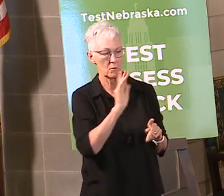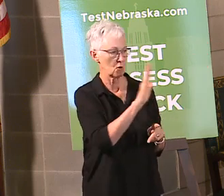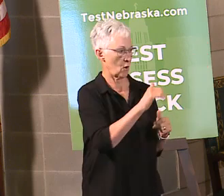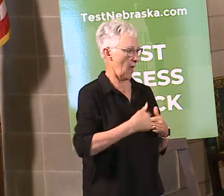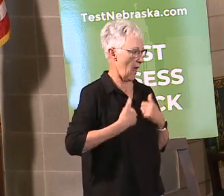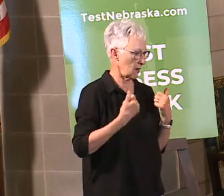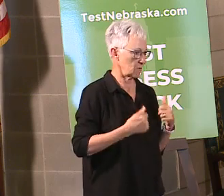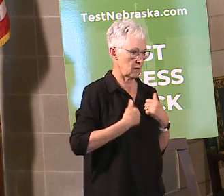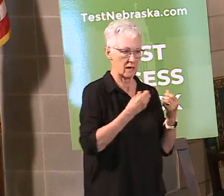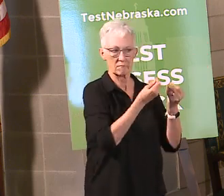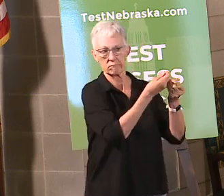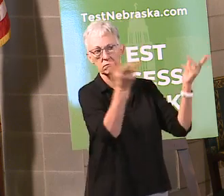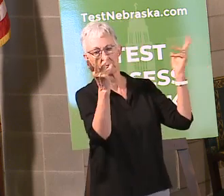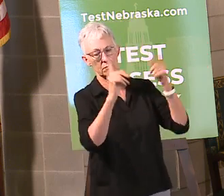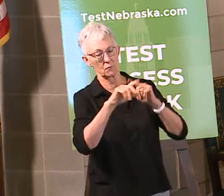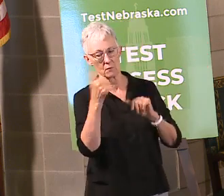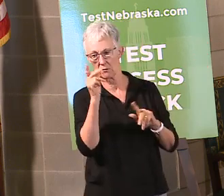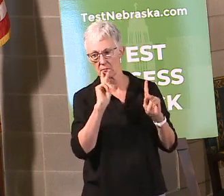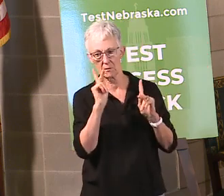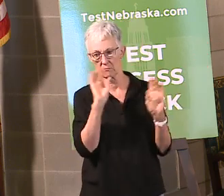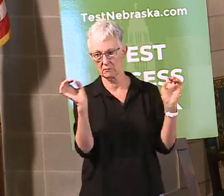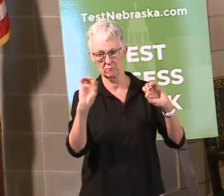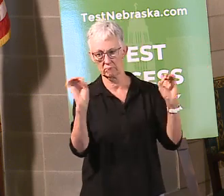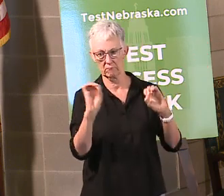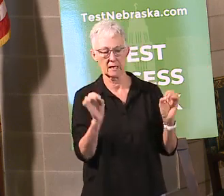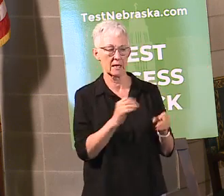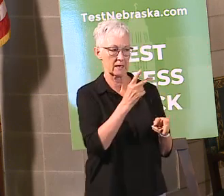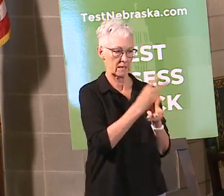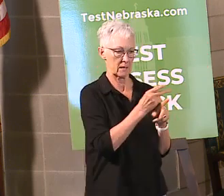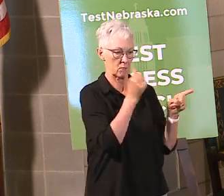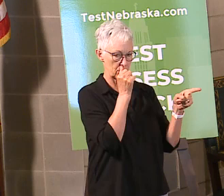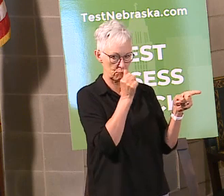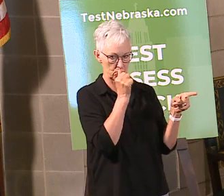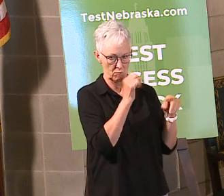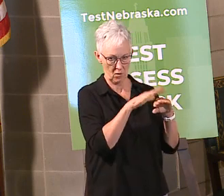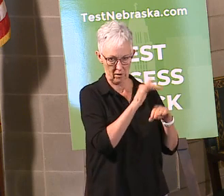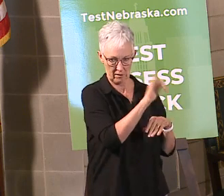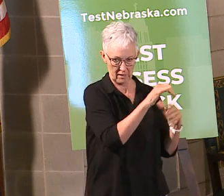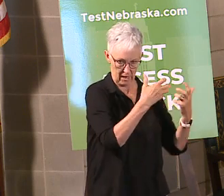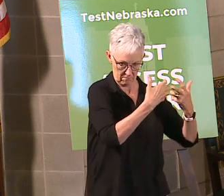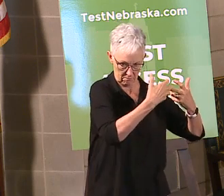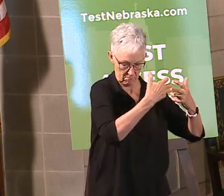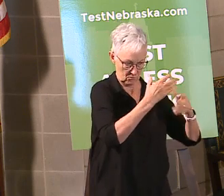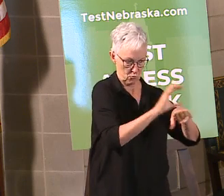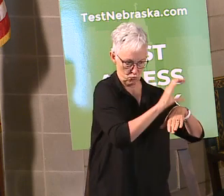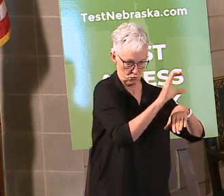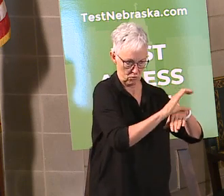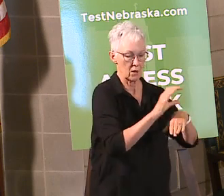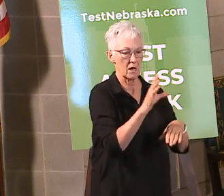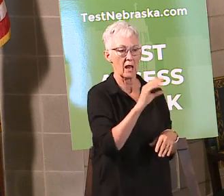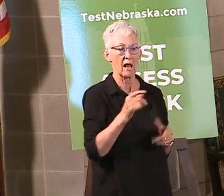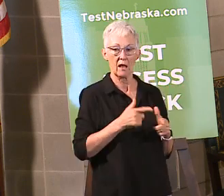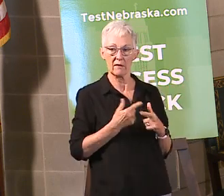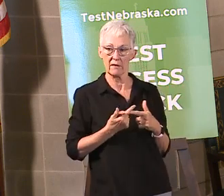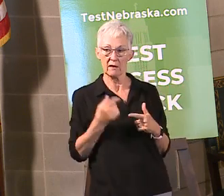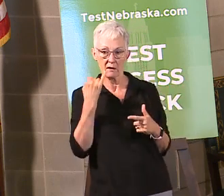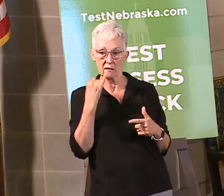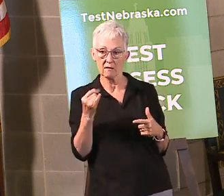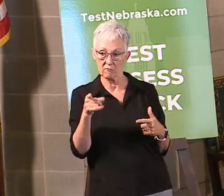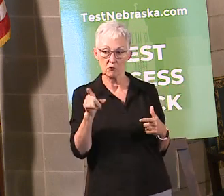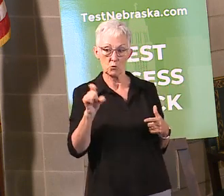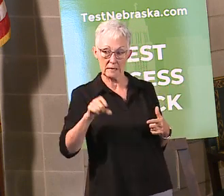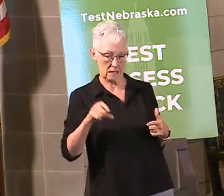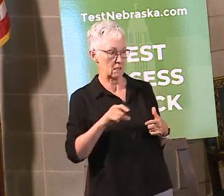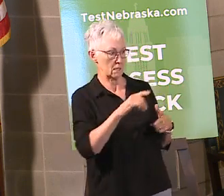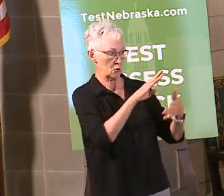program. It will help us get an idea of what's going on in the state, and that is how we're also going to schedule people to get that test. So please sign up for testnebraska.com.